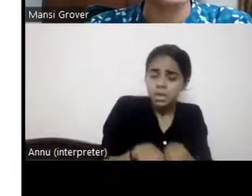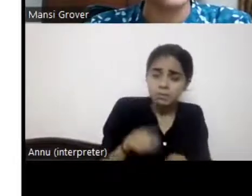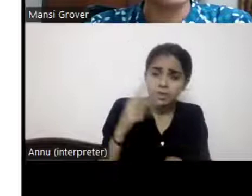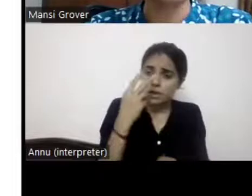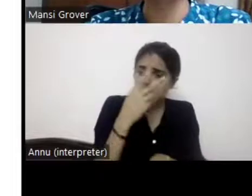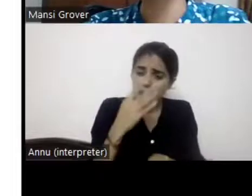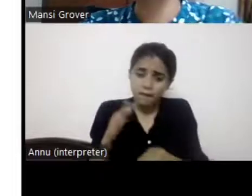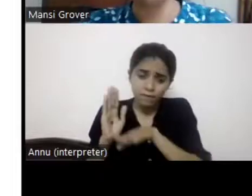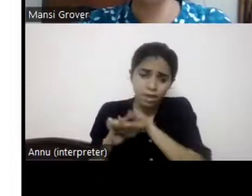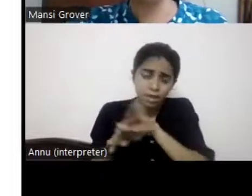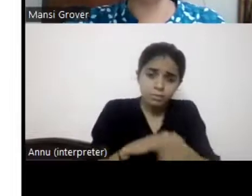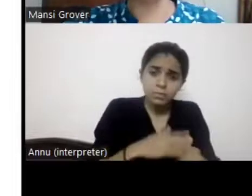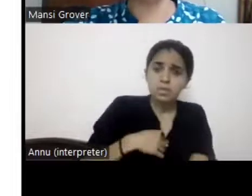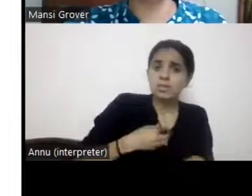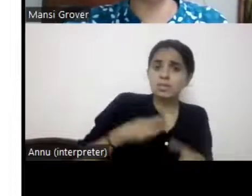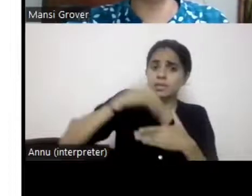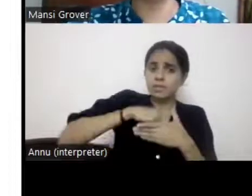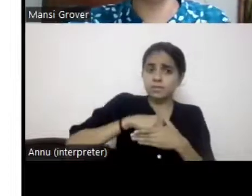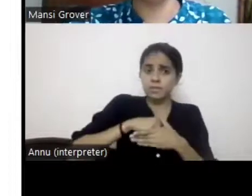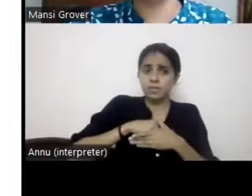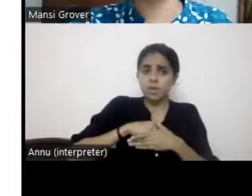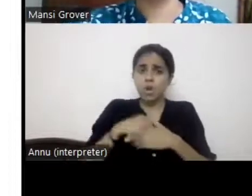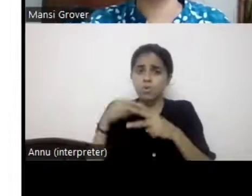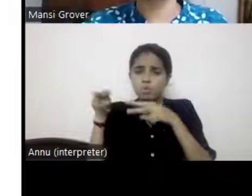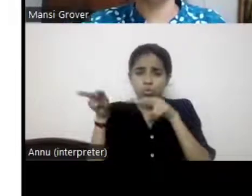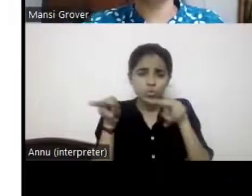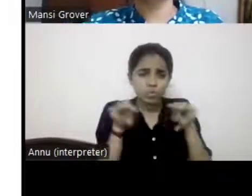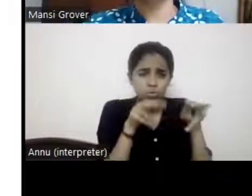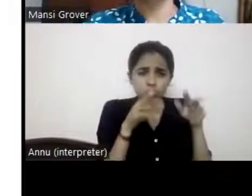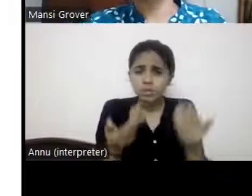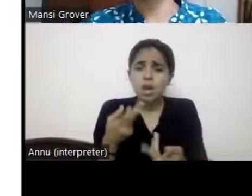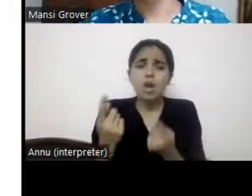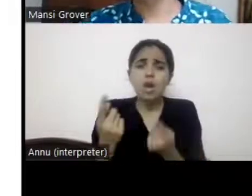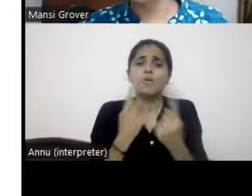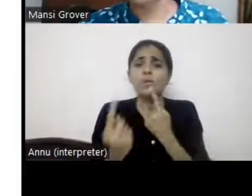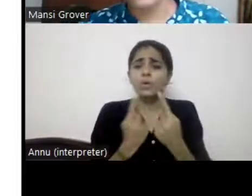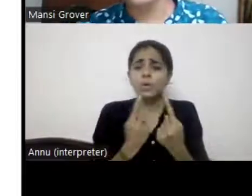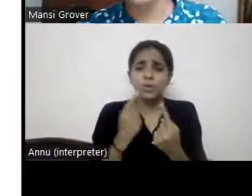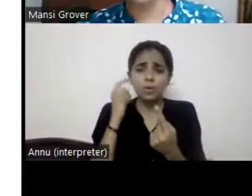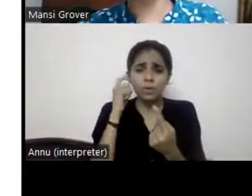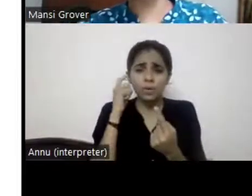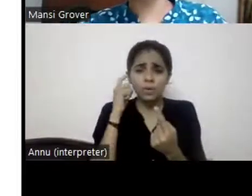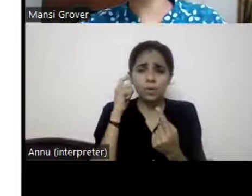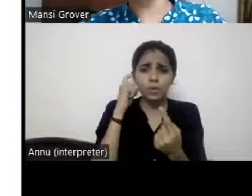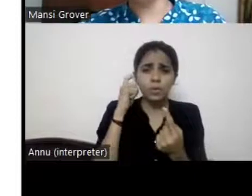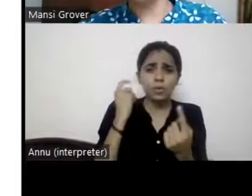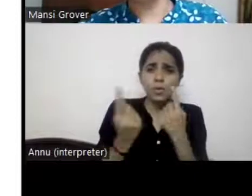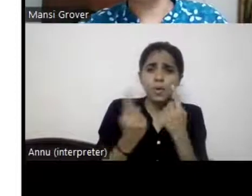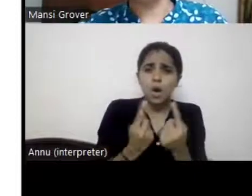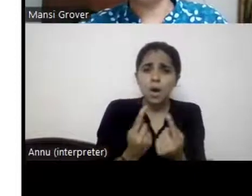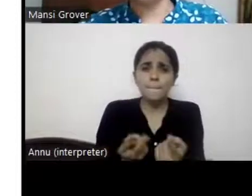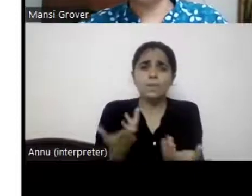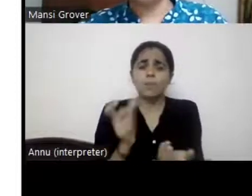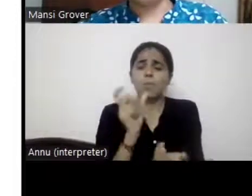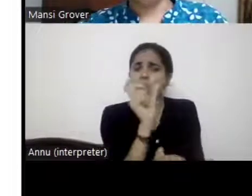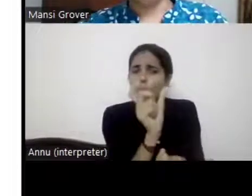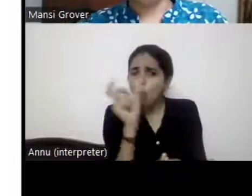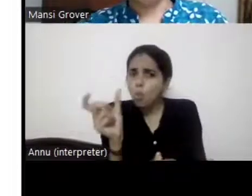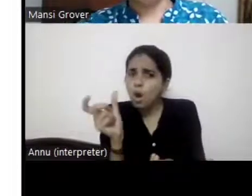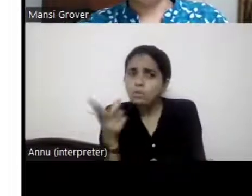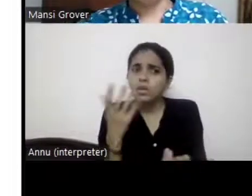ways, because nowhere in the film you would see it talks about deaf ontologies or epistemologies.